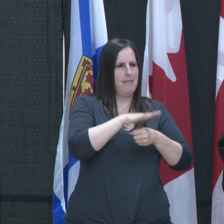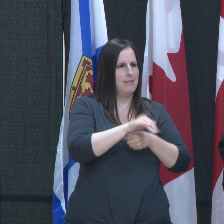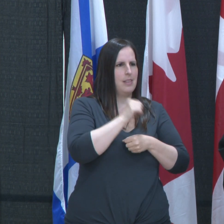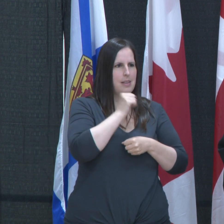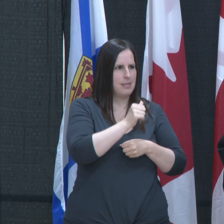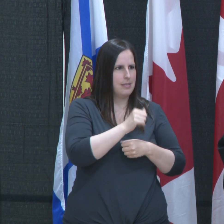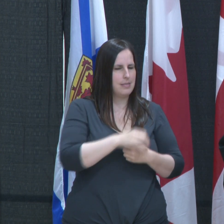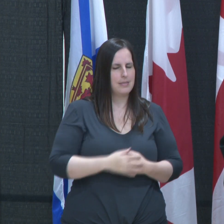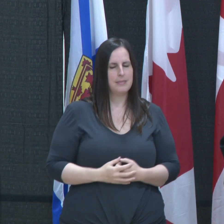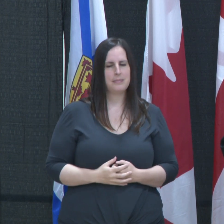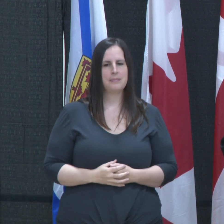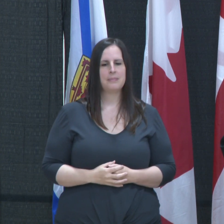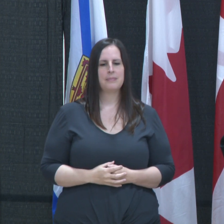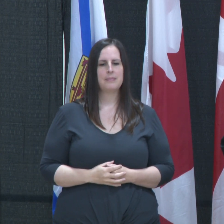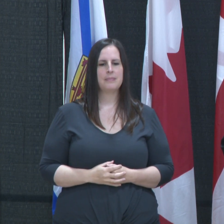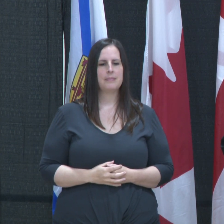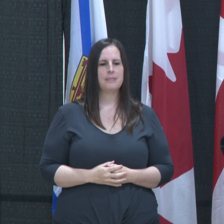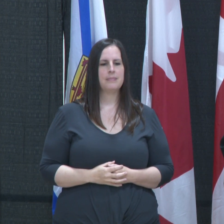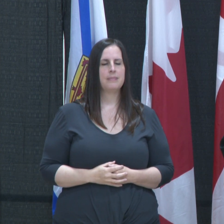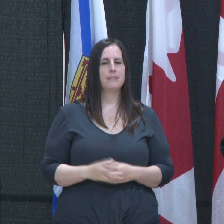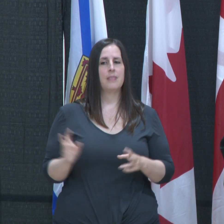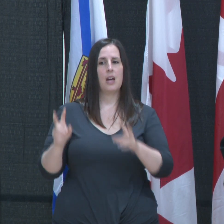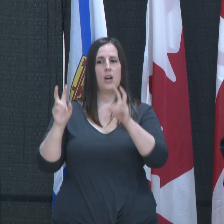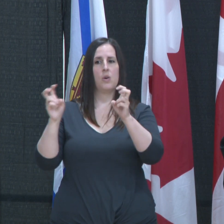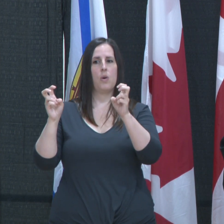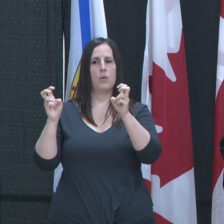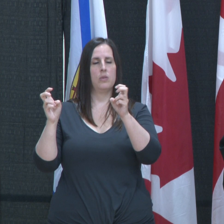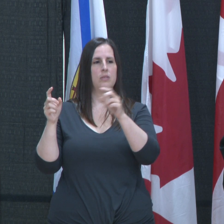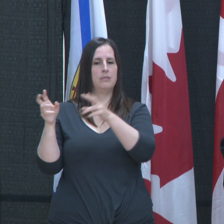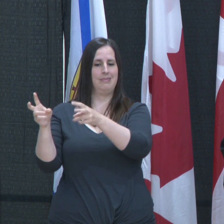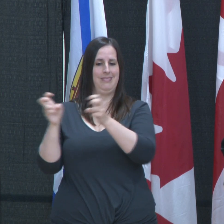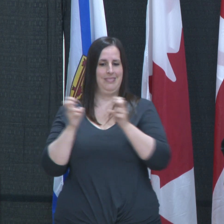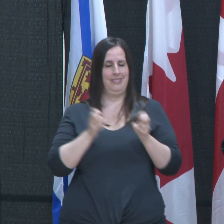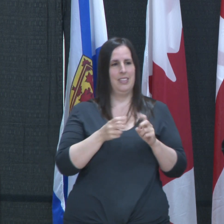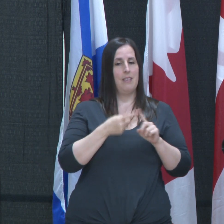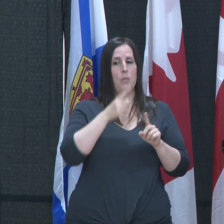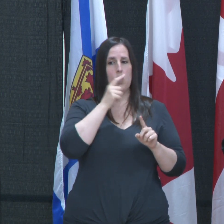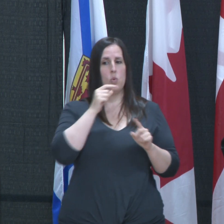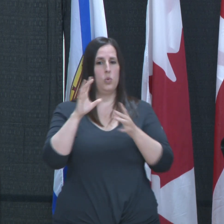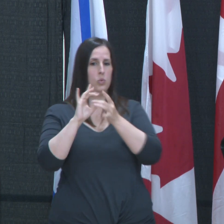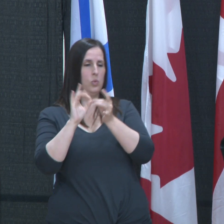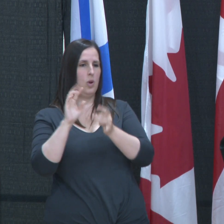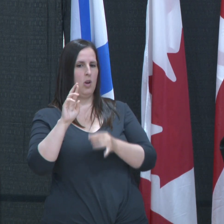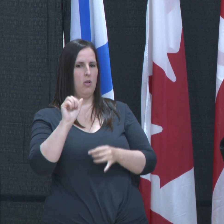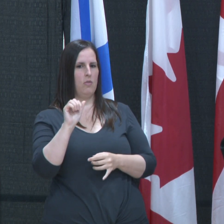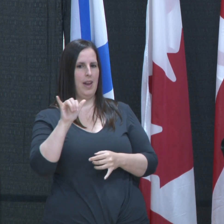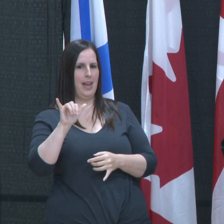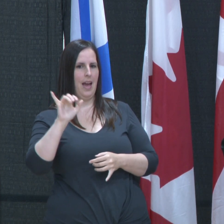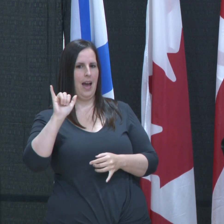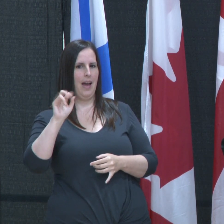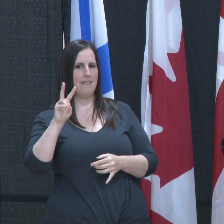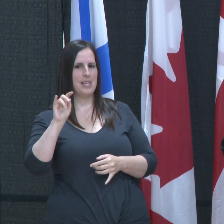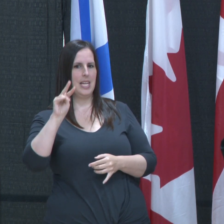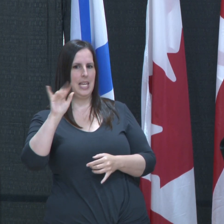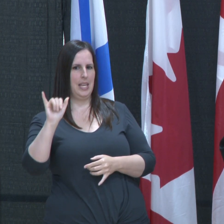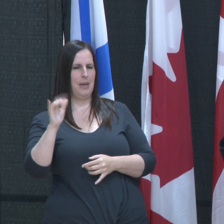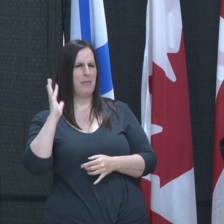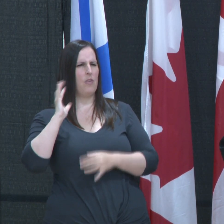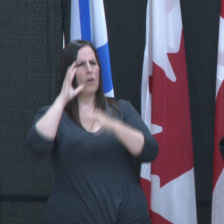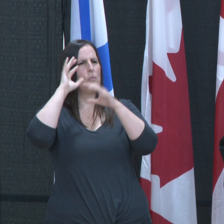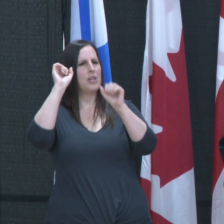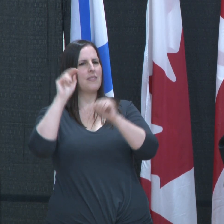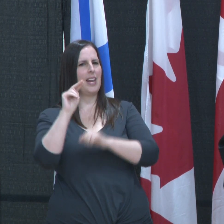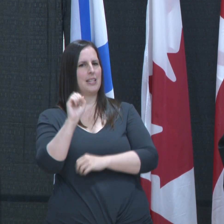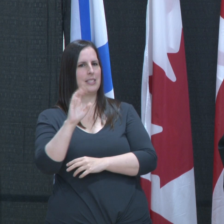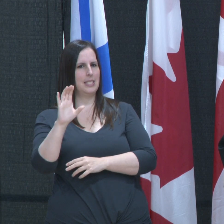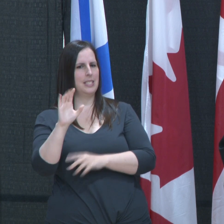good. I would like to steal a quote from Ray Ivany, the former president of NSCC and Acadia University, who